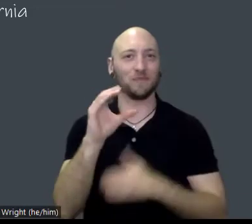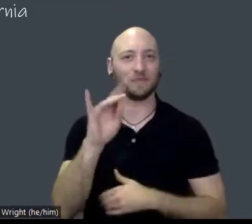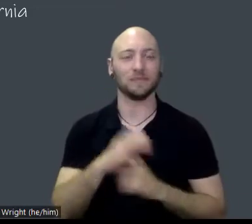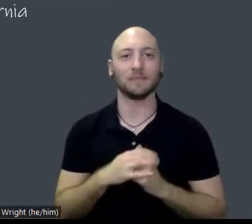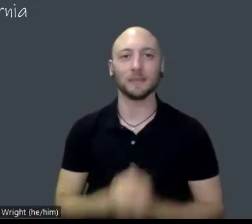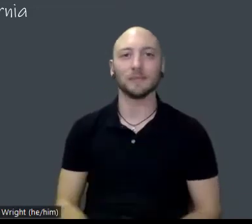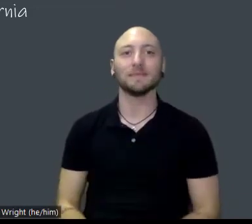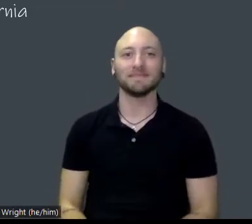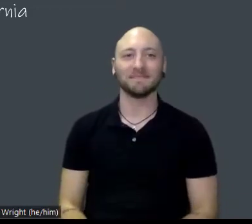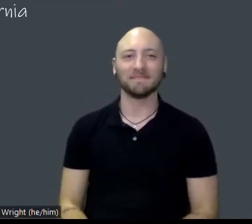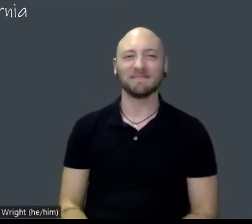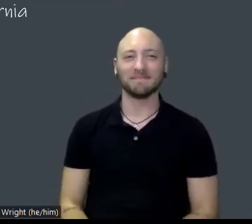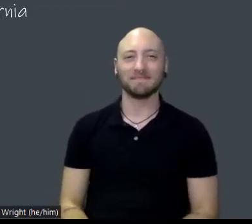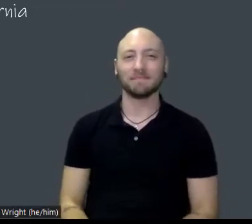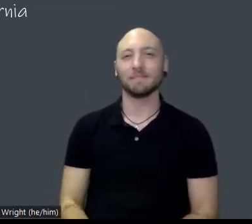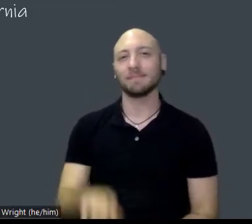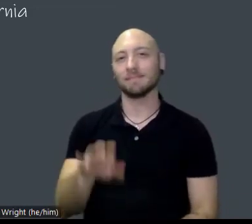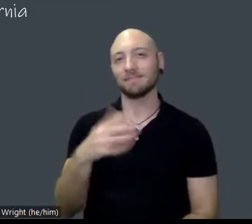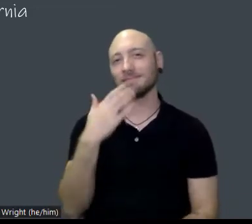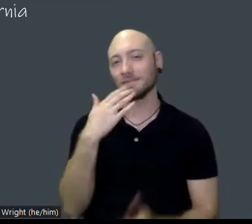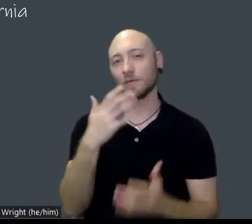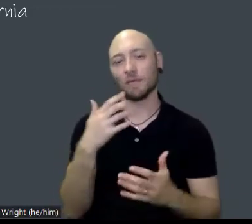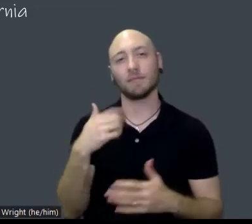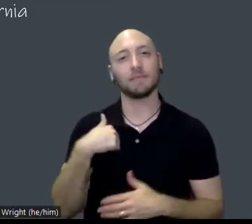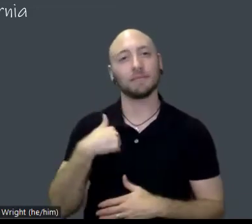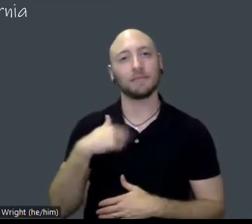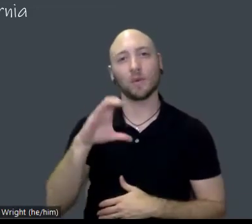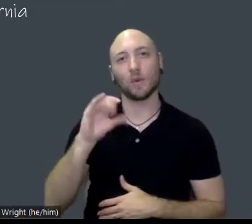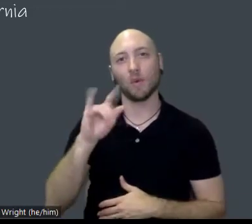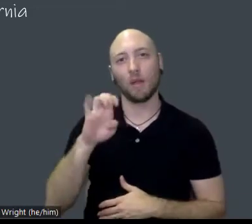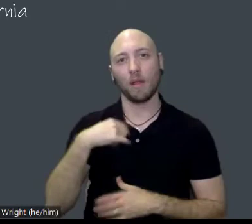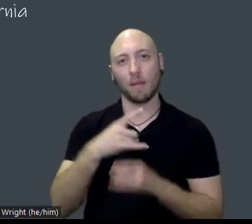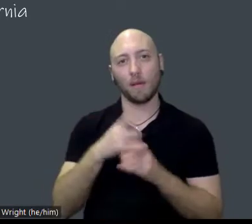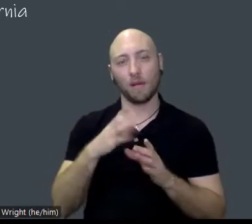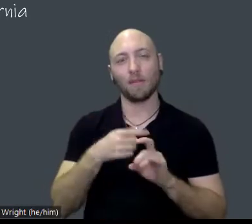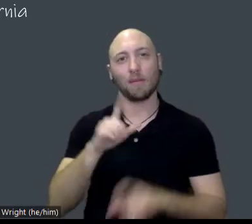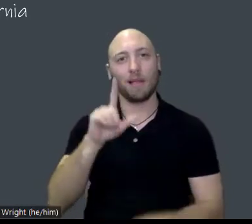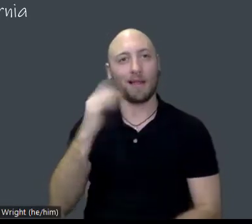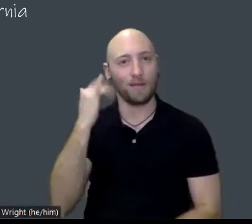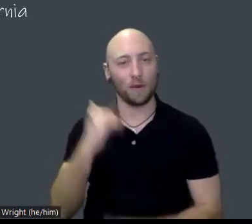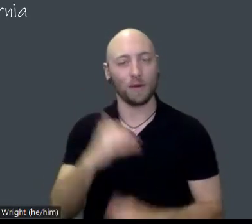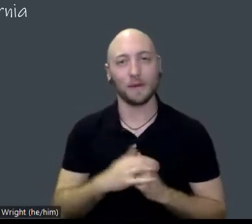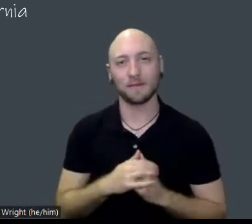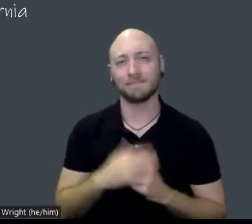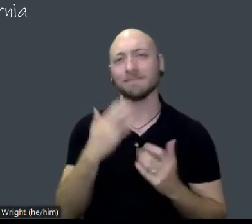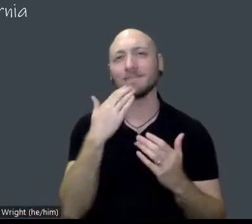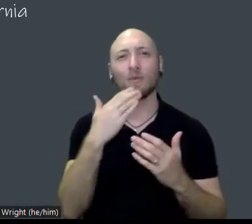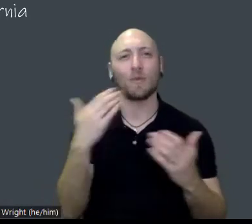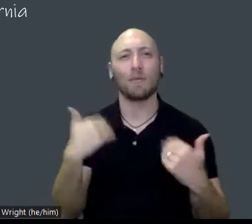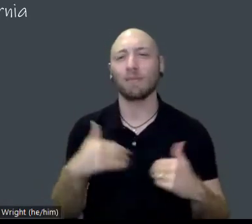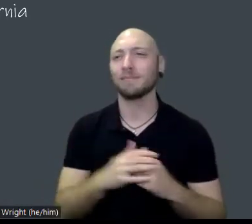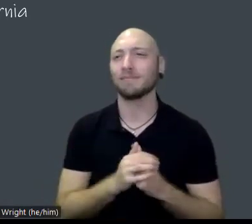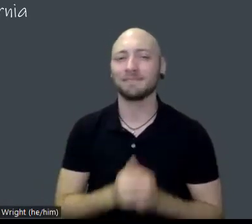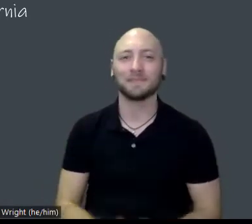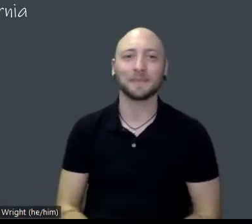Yeah, thank you so much. I'm Cole. I'm an alcoholic in Los Angeles. Thank you so much for asking me to